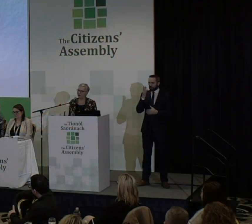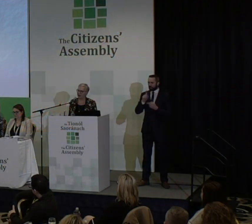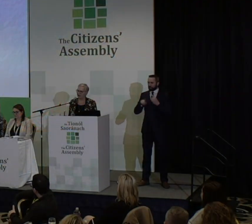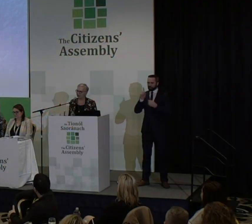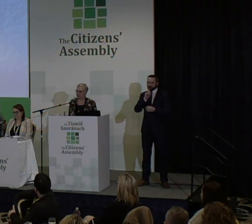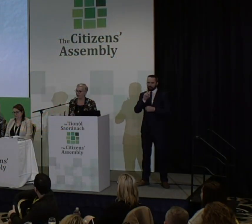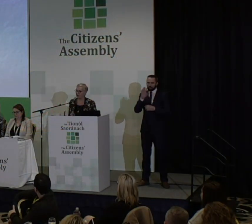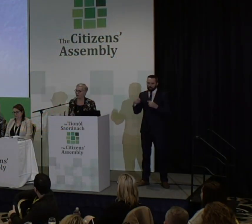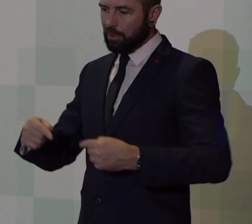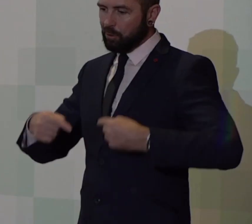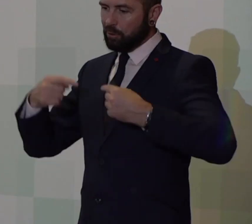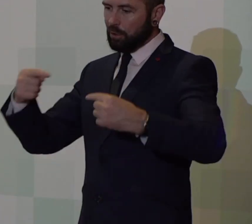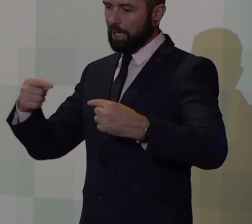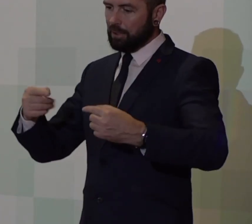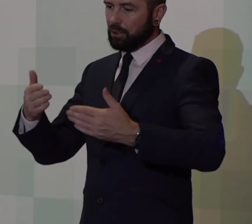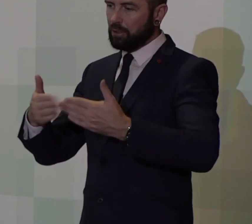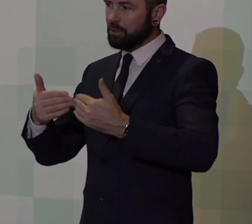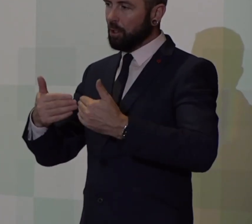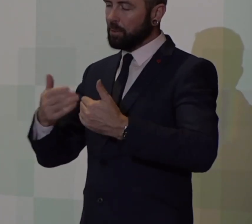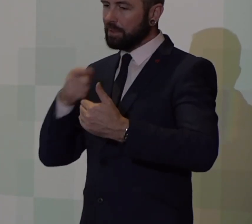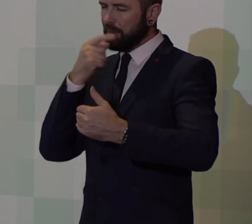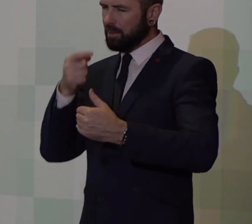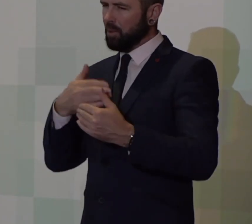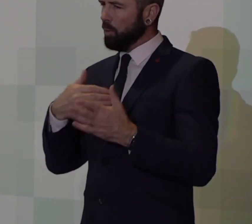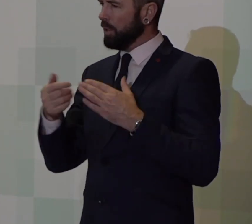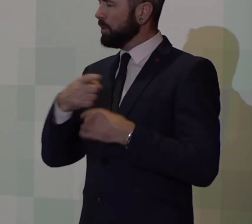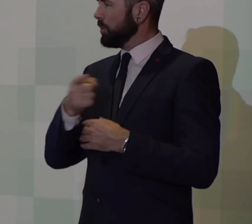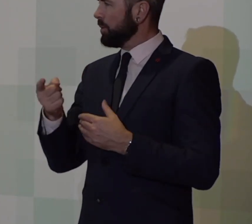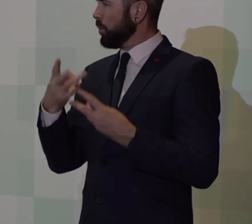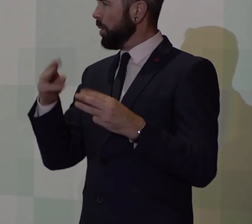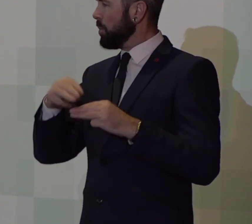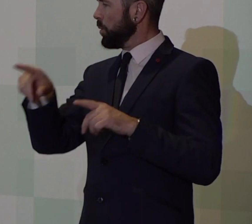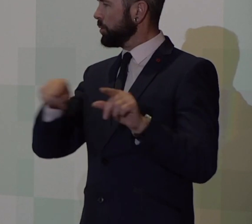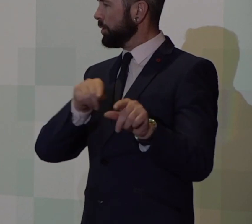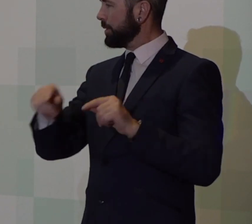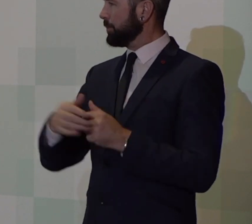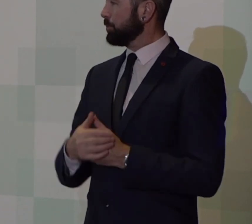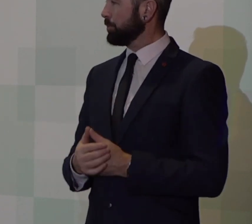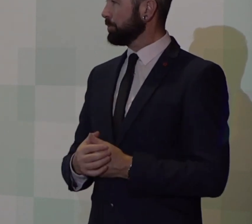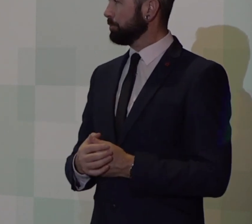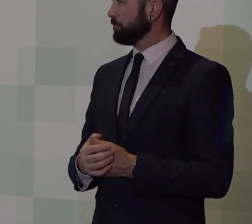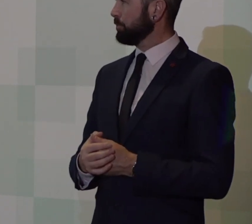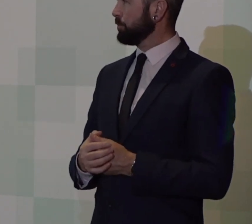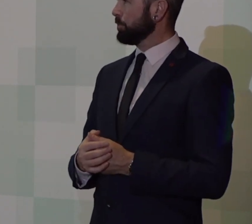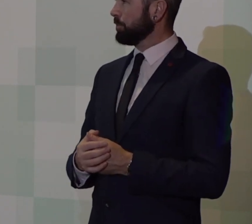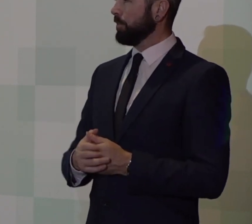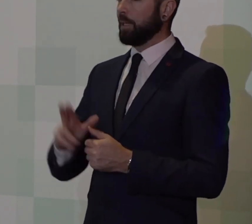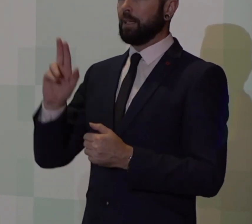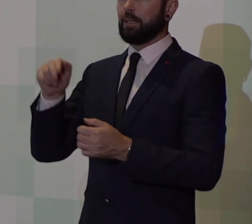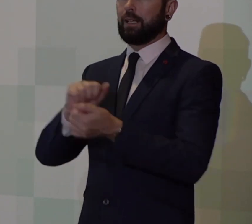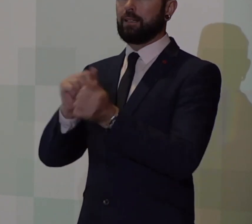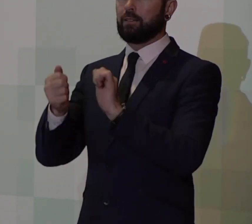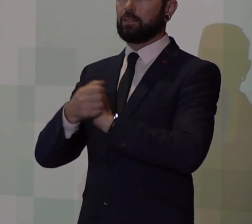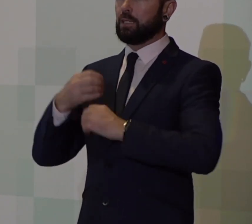We can challenge retailers and say to them, what are you doing here? We want more choice. We can change our